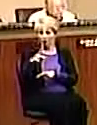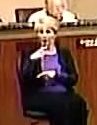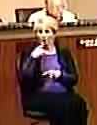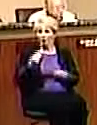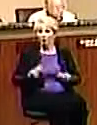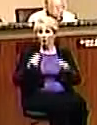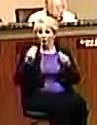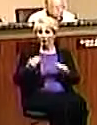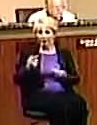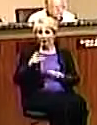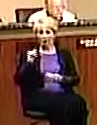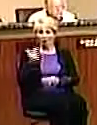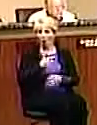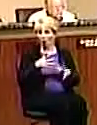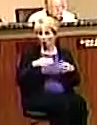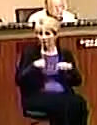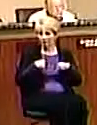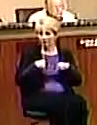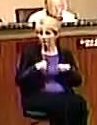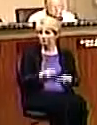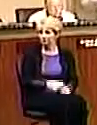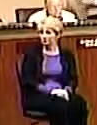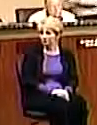Second. All in favor say aye. Aye.